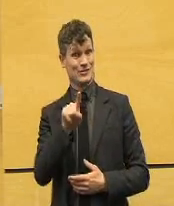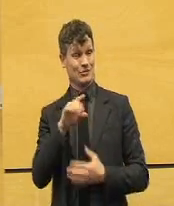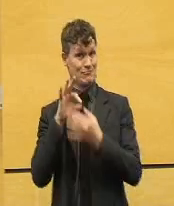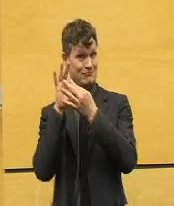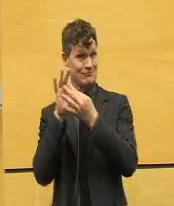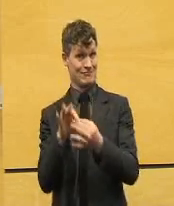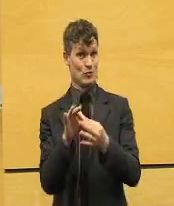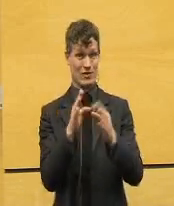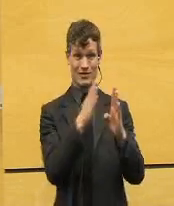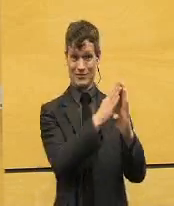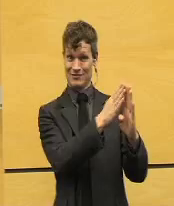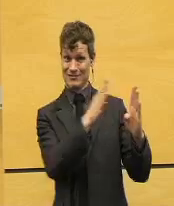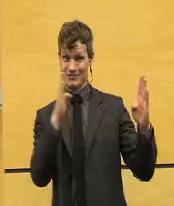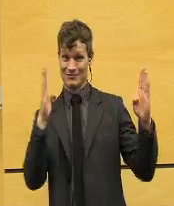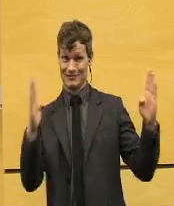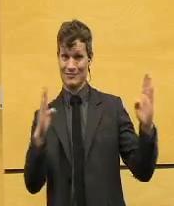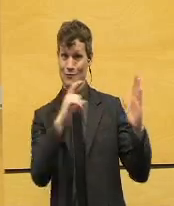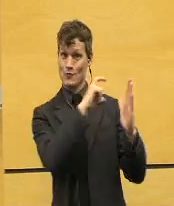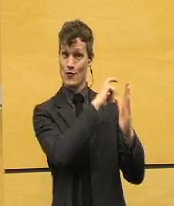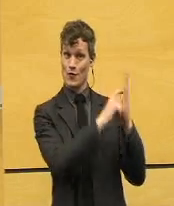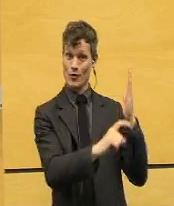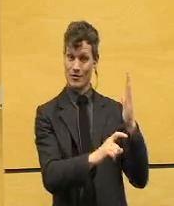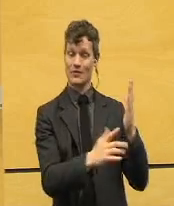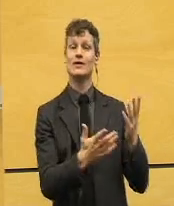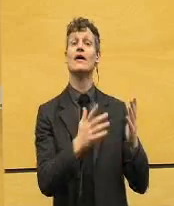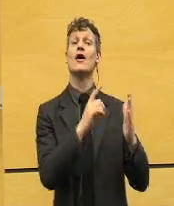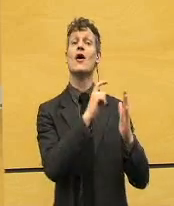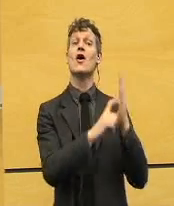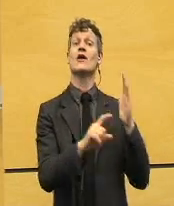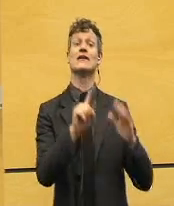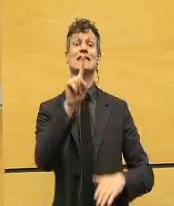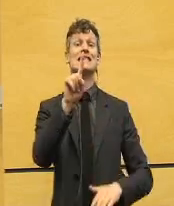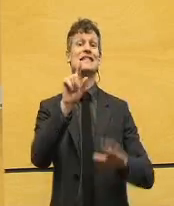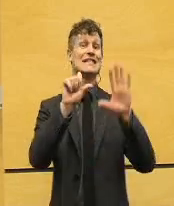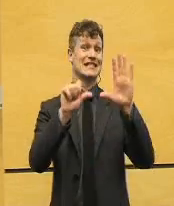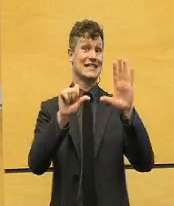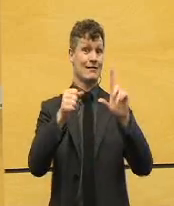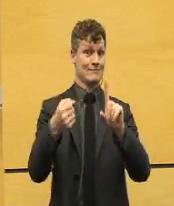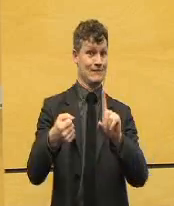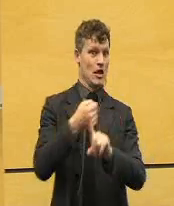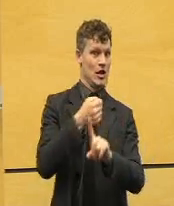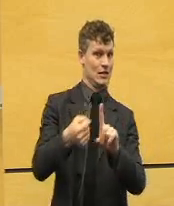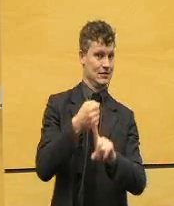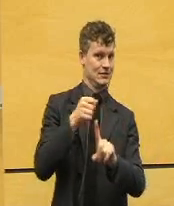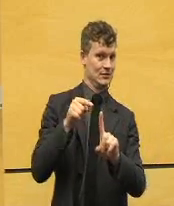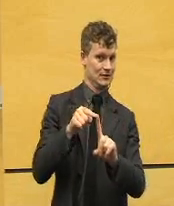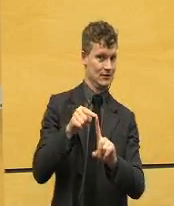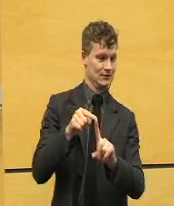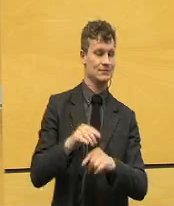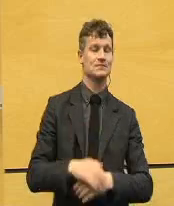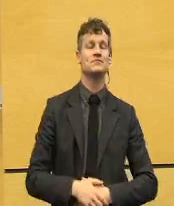cluster, namely Article 16, violence. We've received information